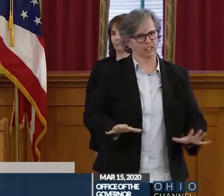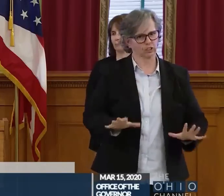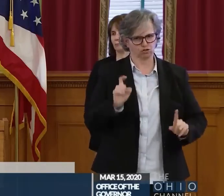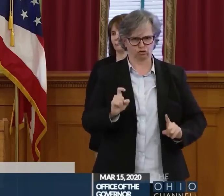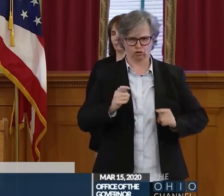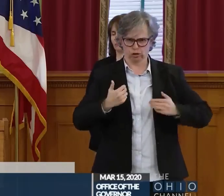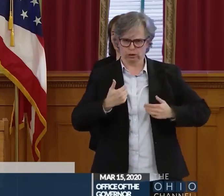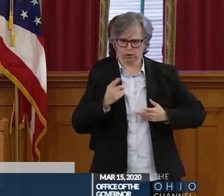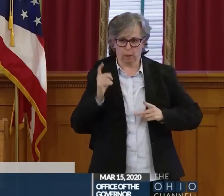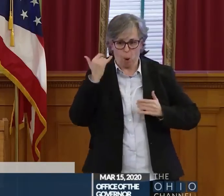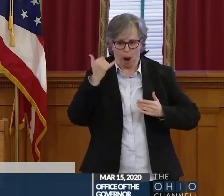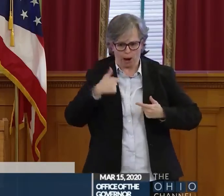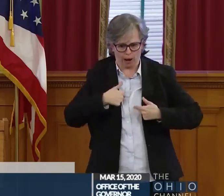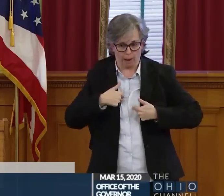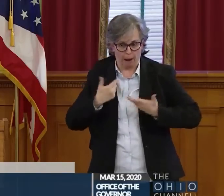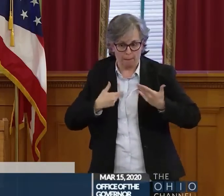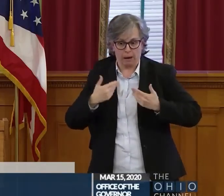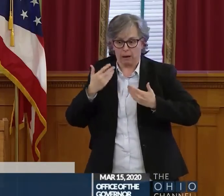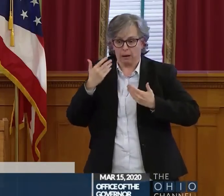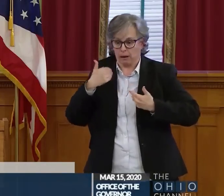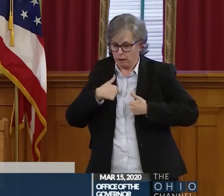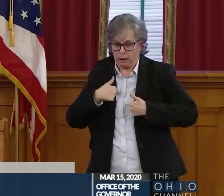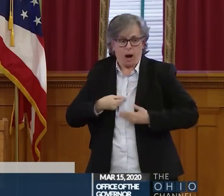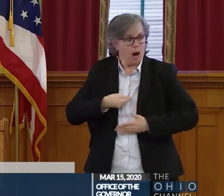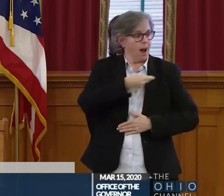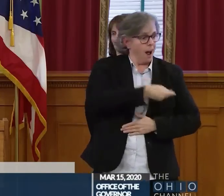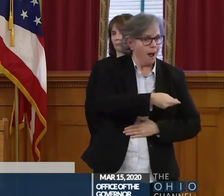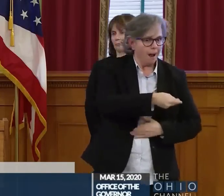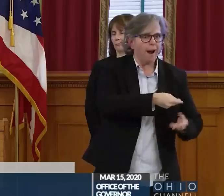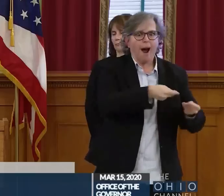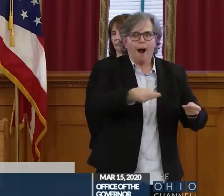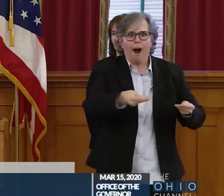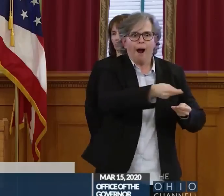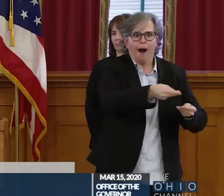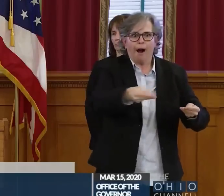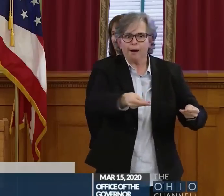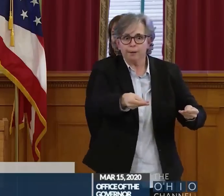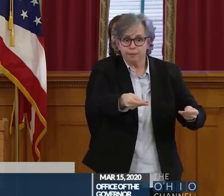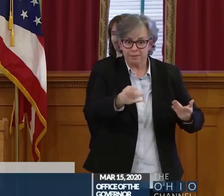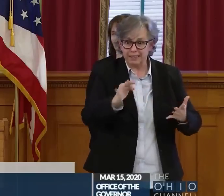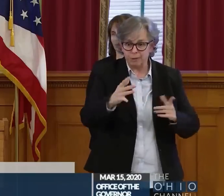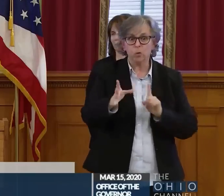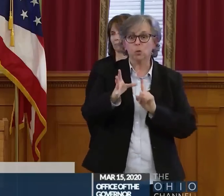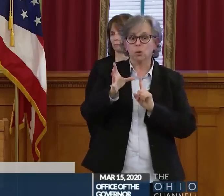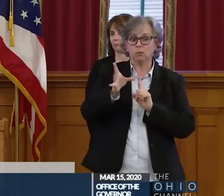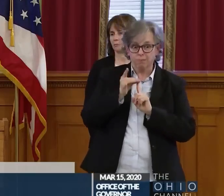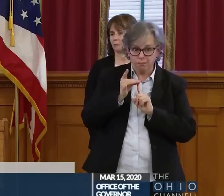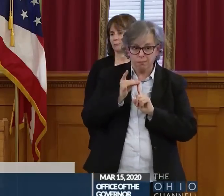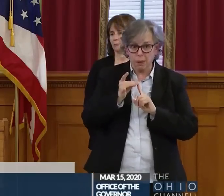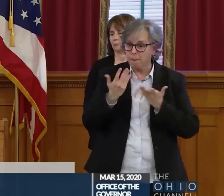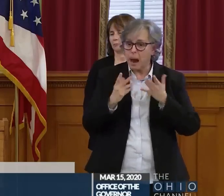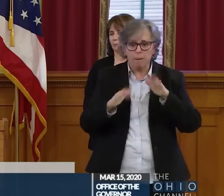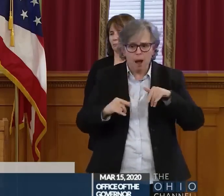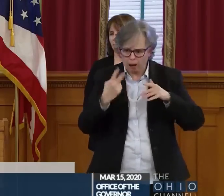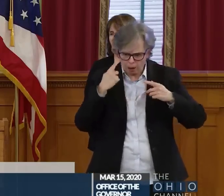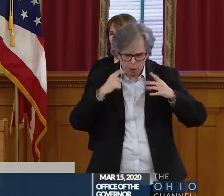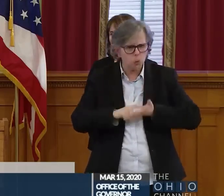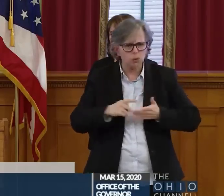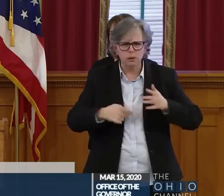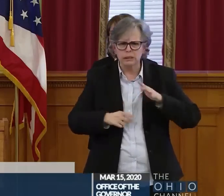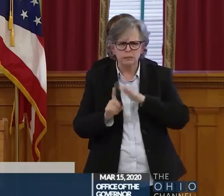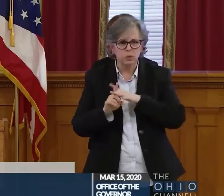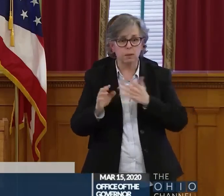asymptomatic and your symptoms will not show for at least 5 to 6 days, if not 14 days from now. It is, like